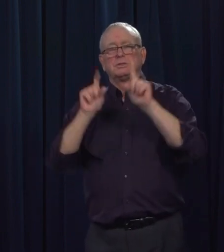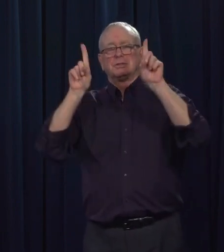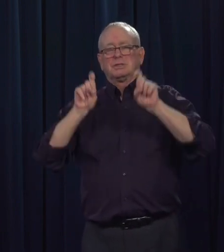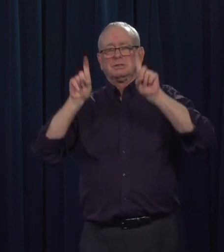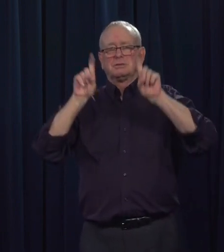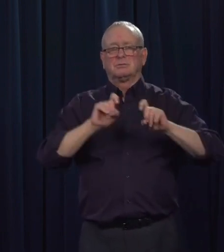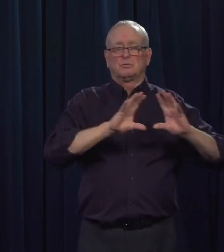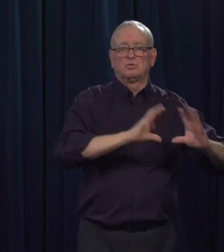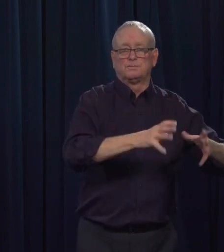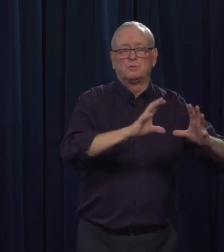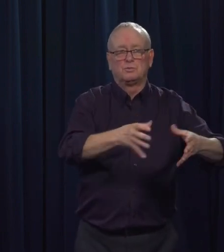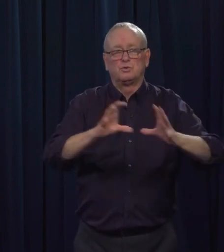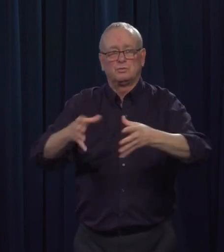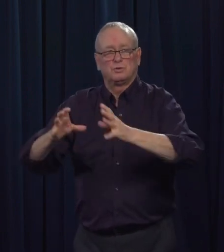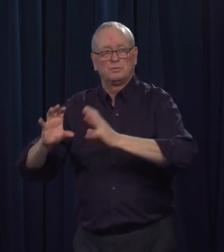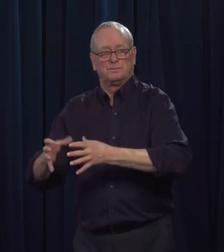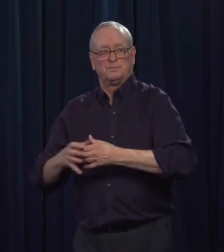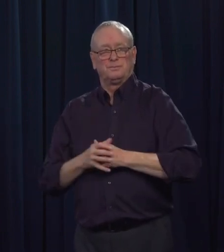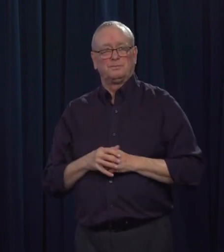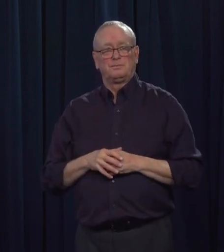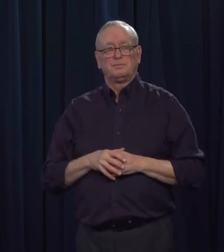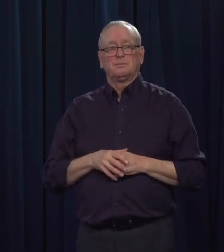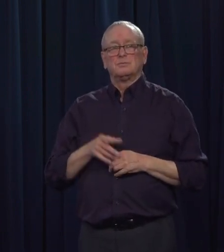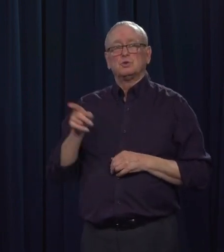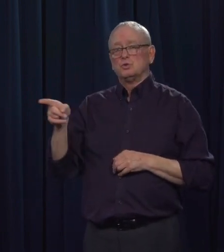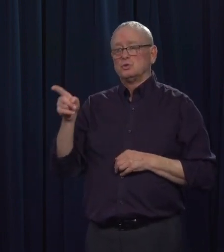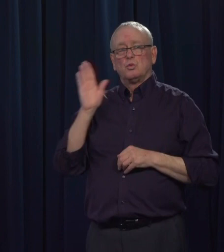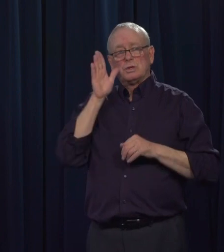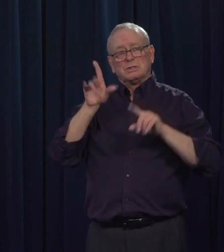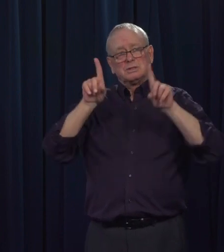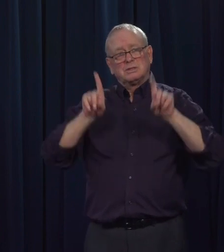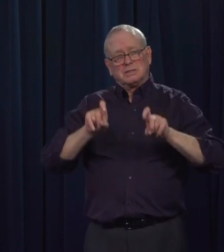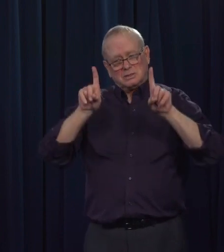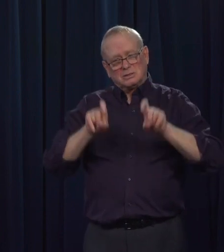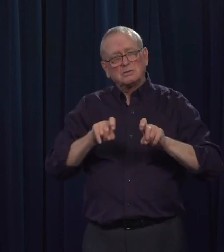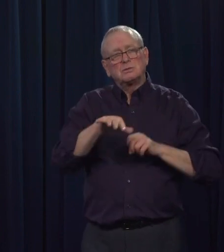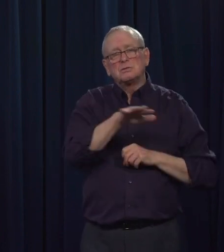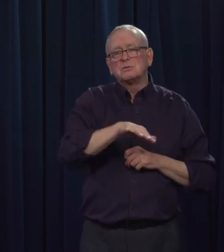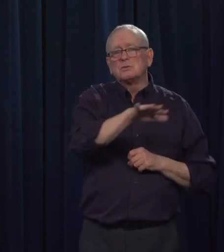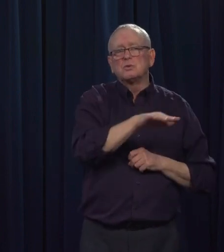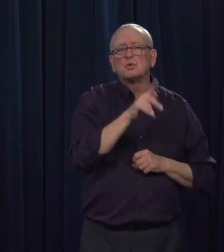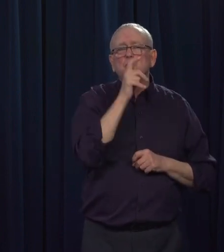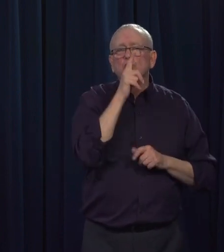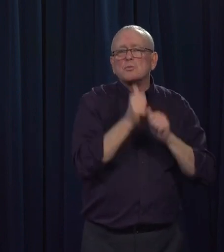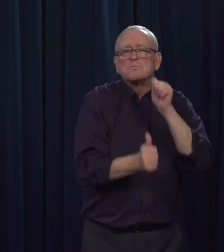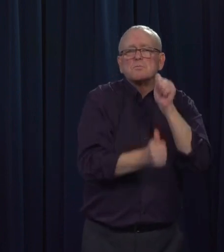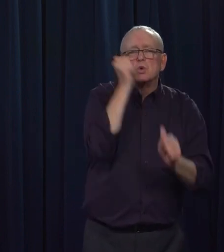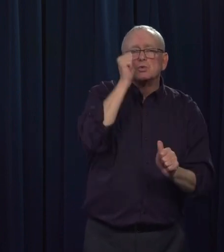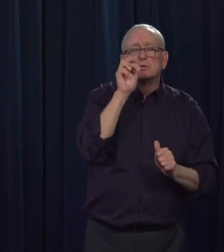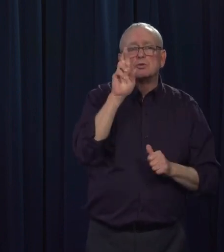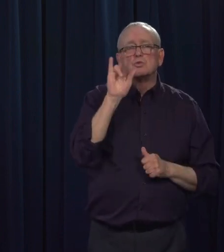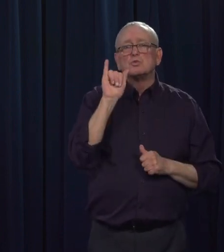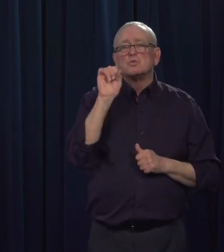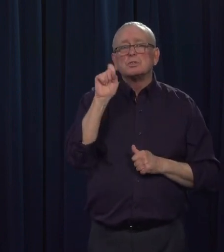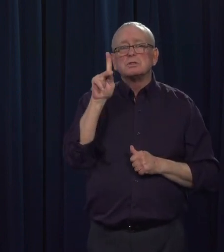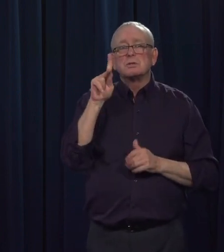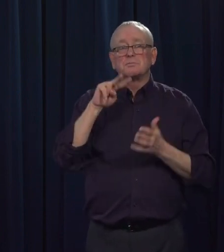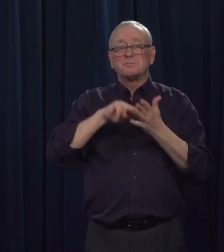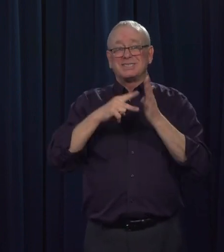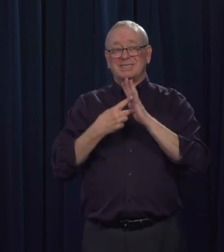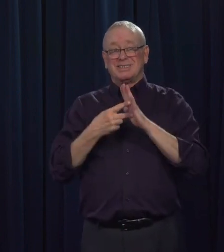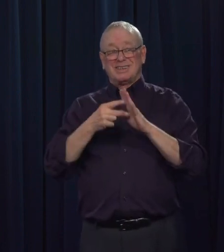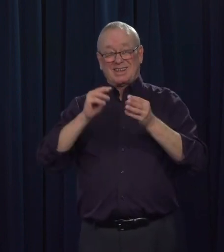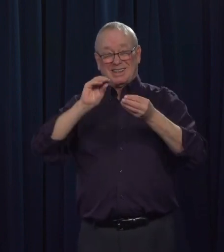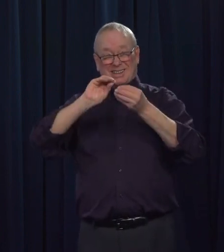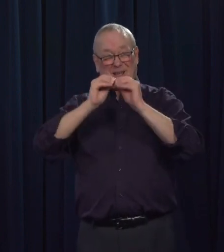don't fully capture the bigger picture of what's happening in the province? So I've talked before about the fact that we're fighting a war on two fronts. One front is